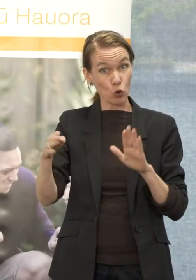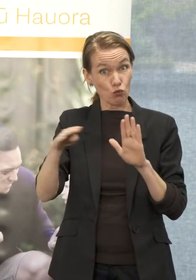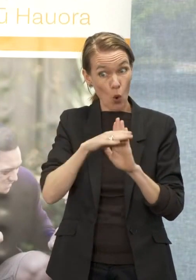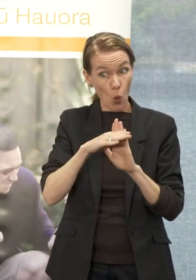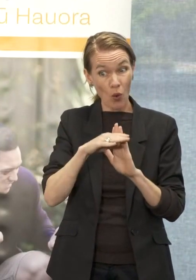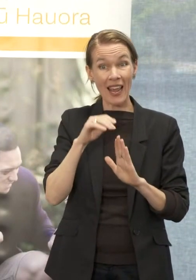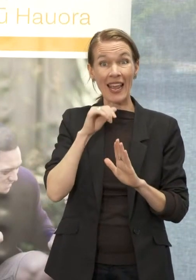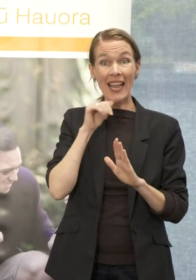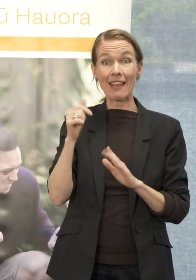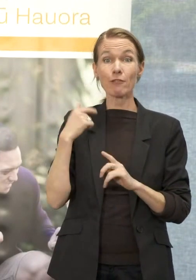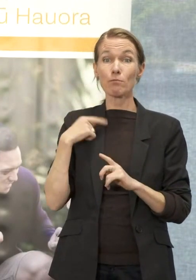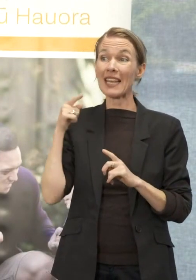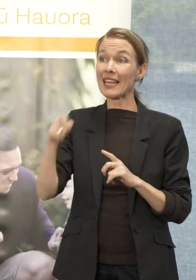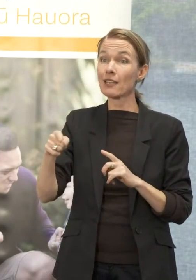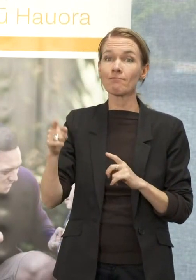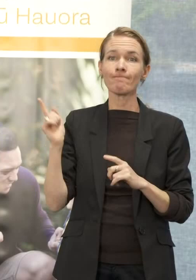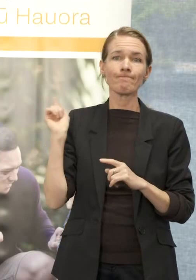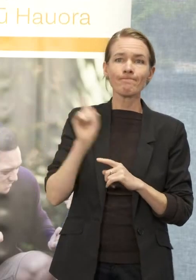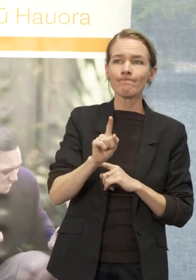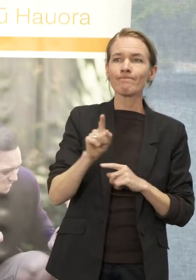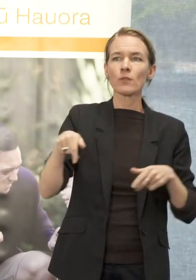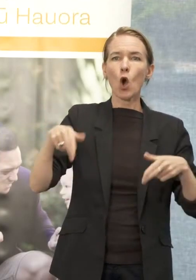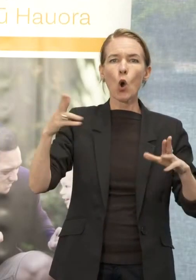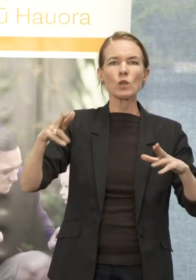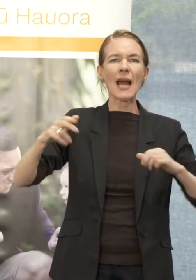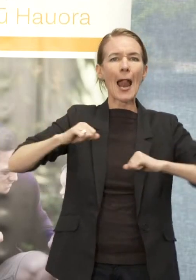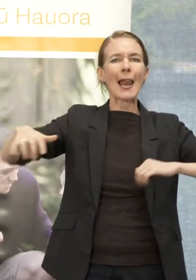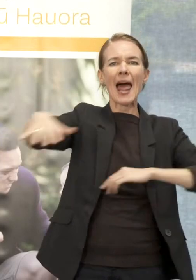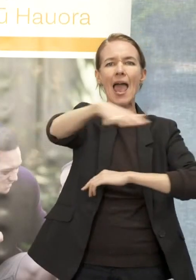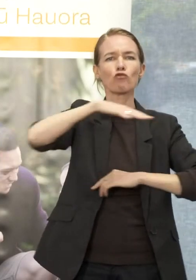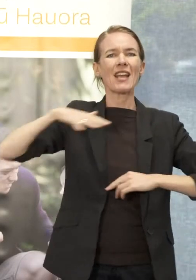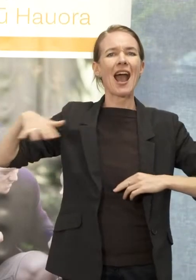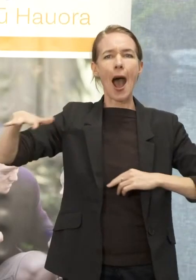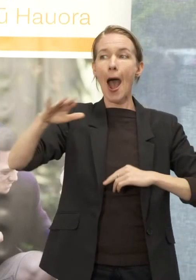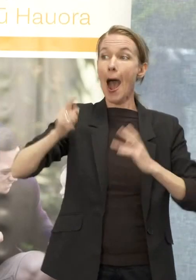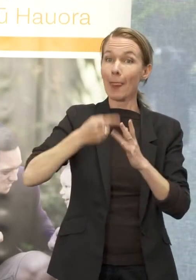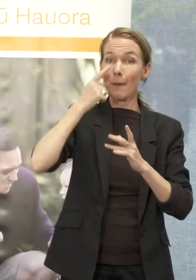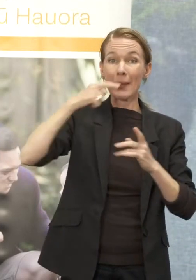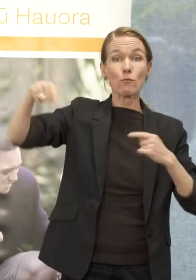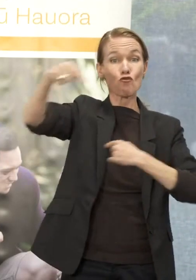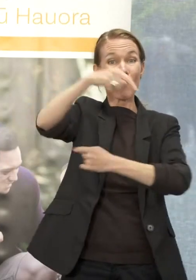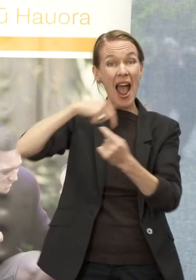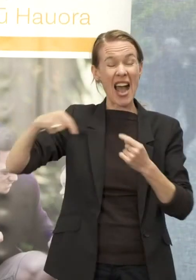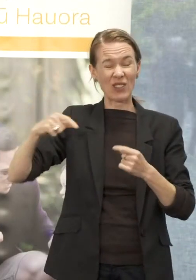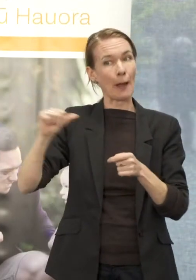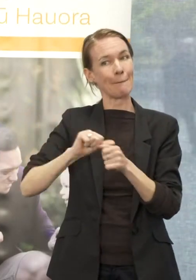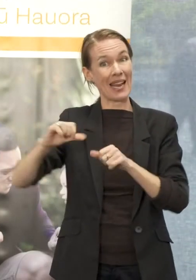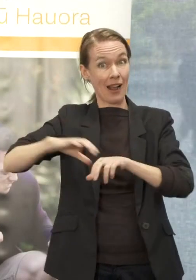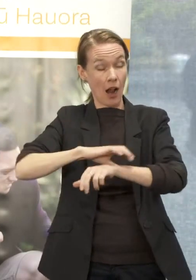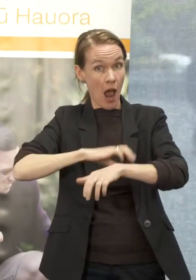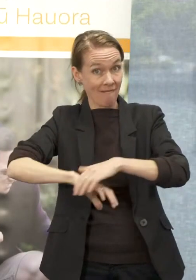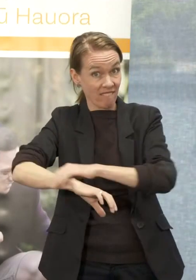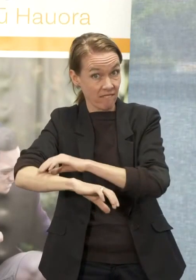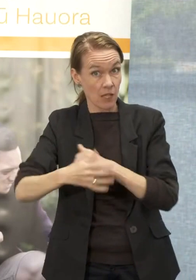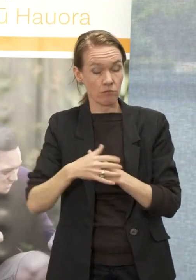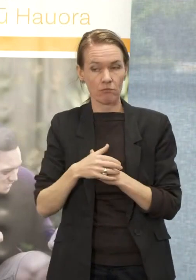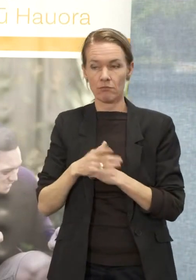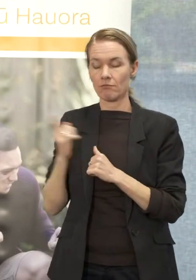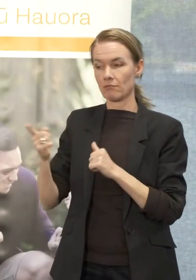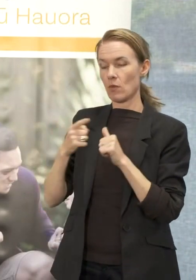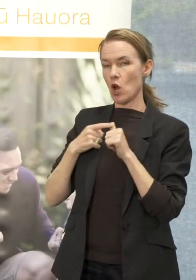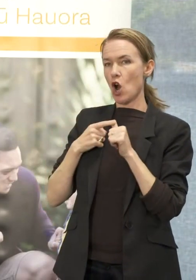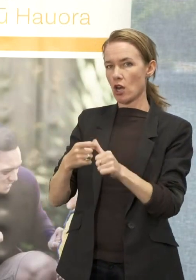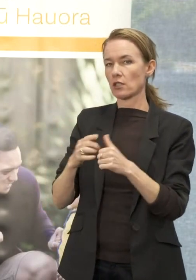area, so that that potential is rubbed out? There's a number of different ways in which the infection